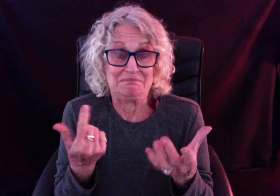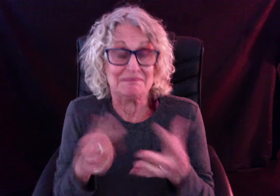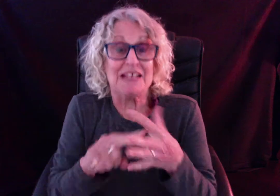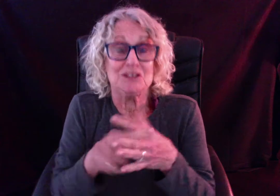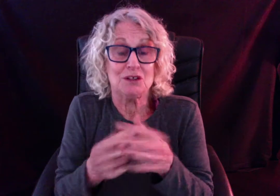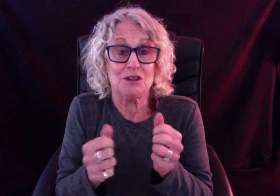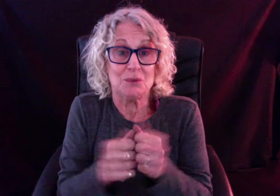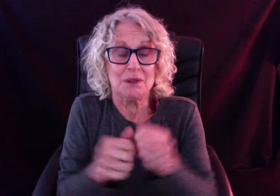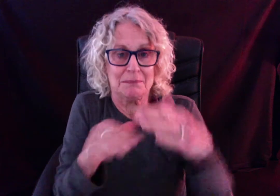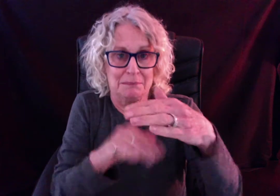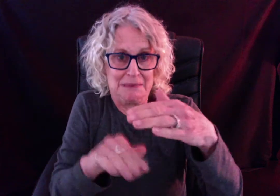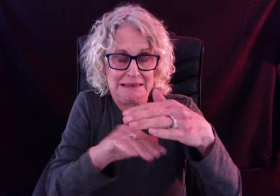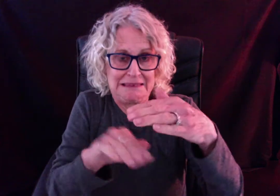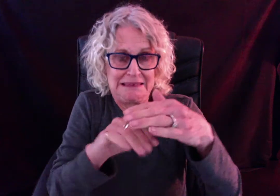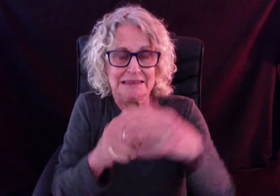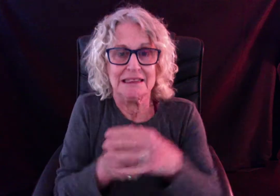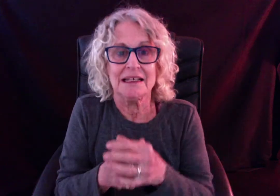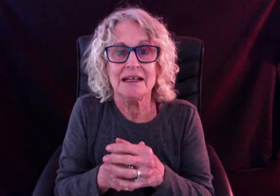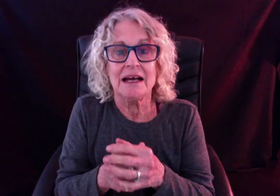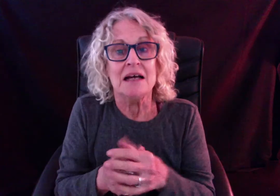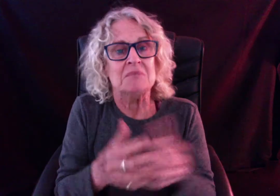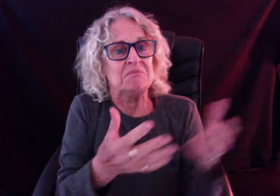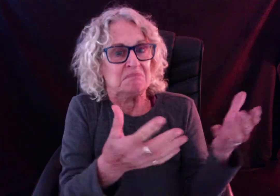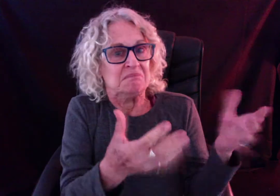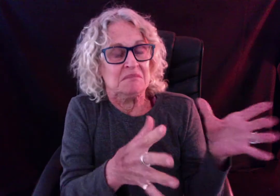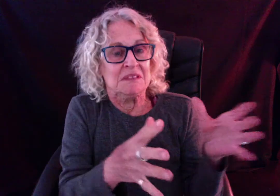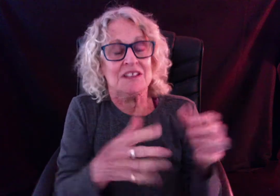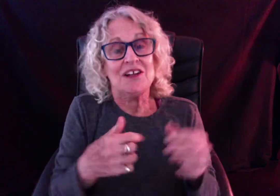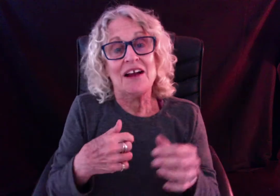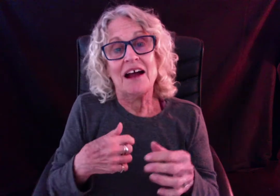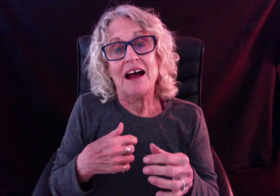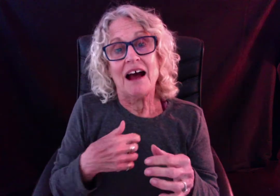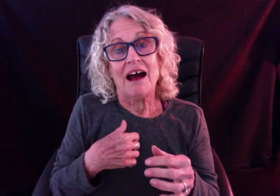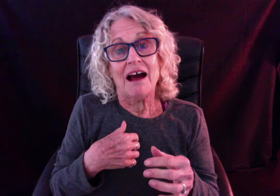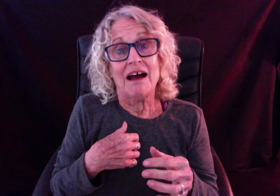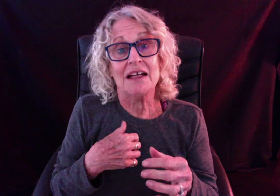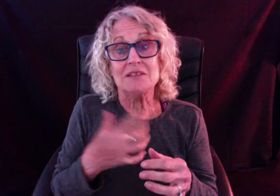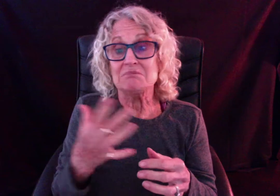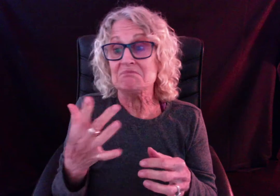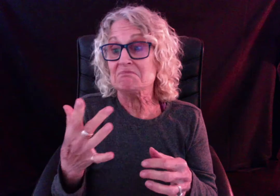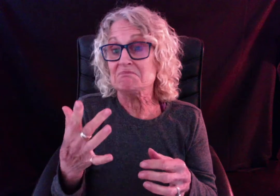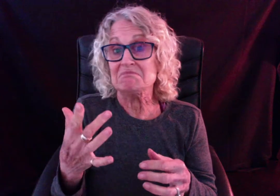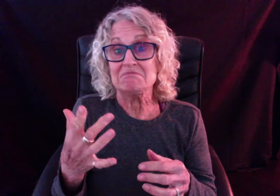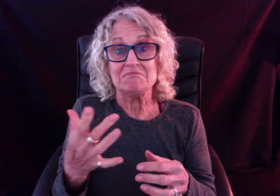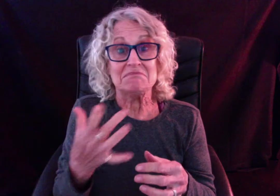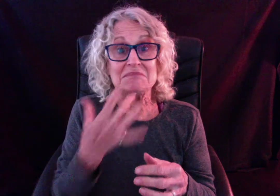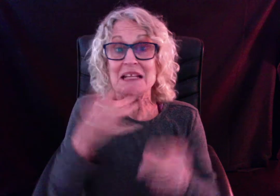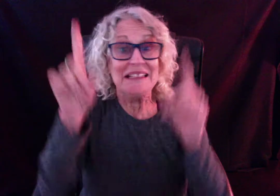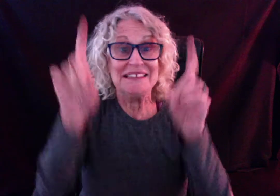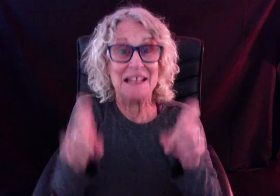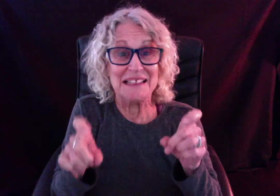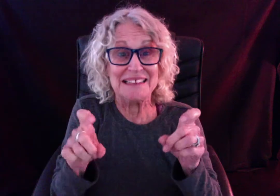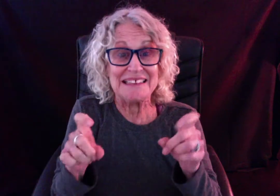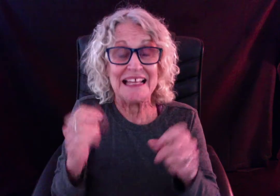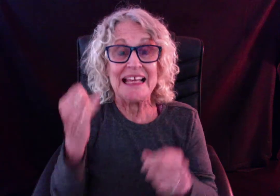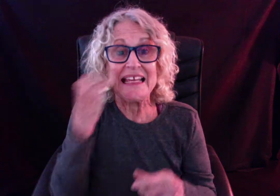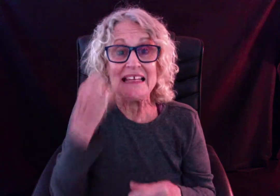the basics and then I just did a taste test. And if I didn't like it, I added